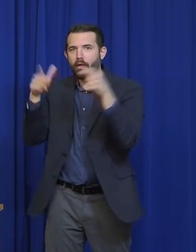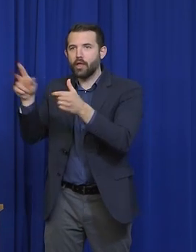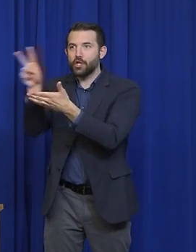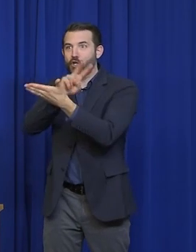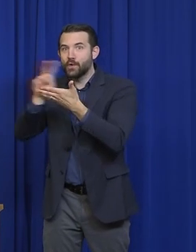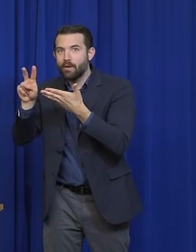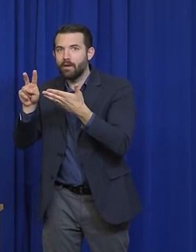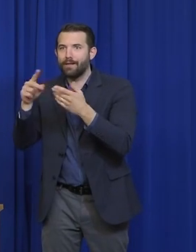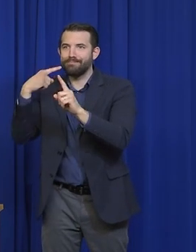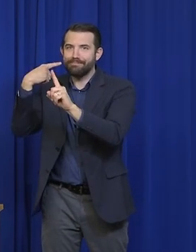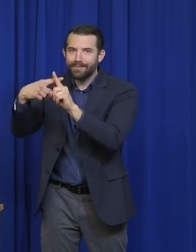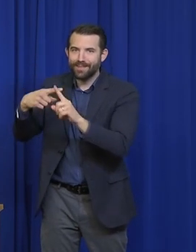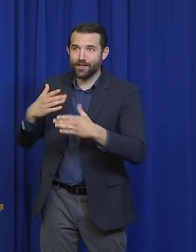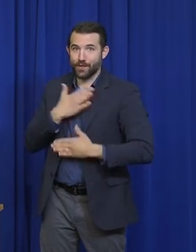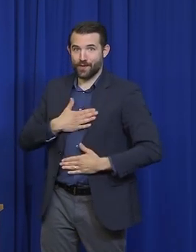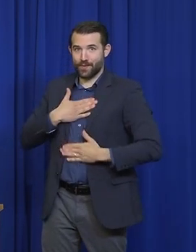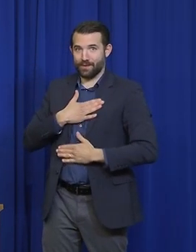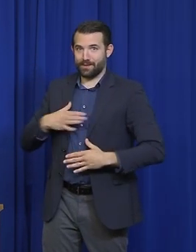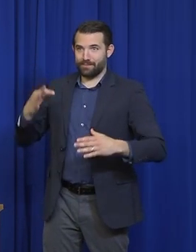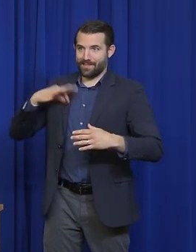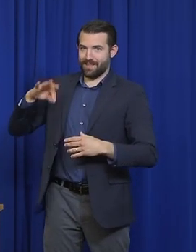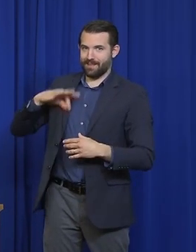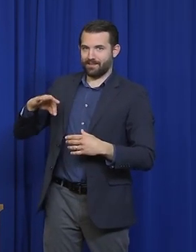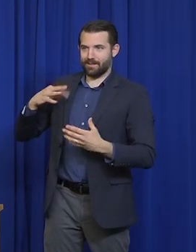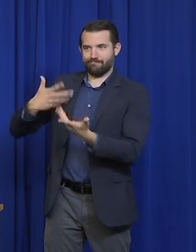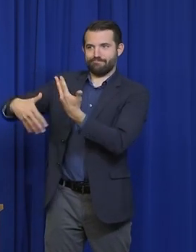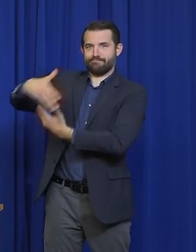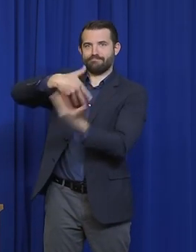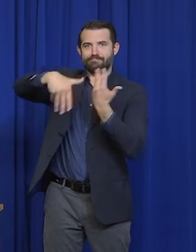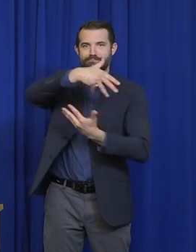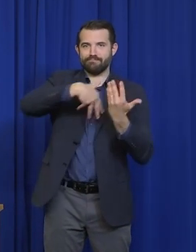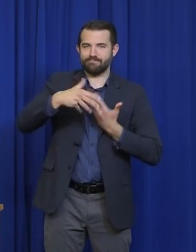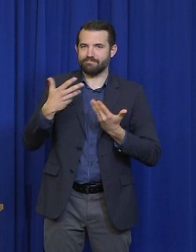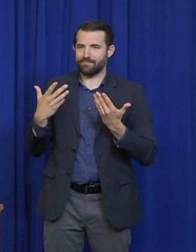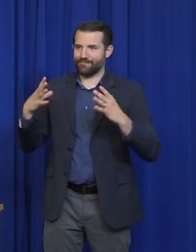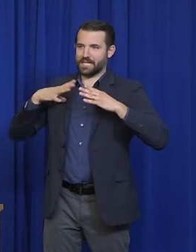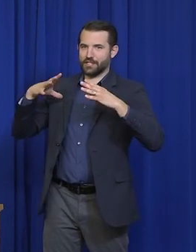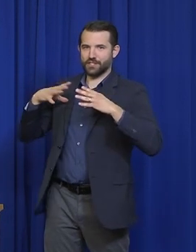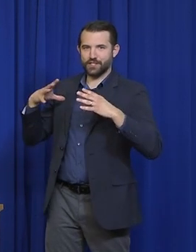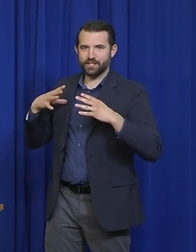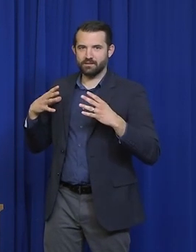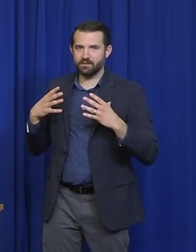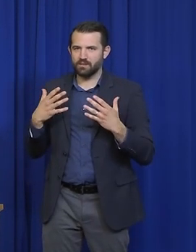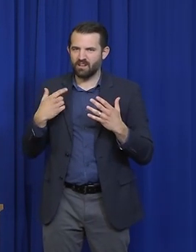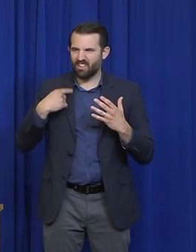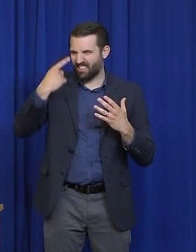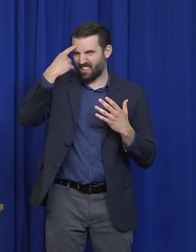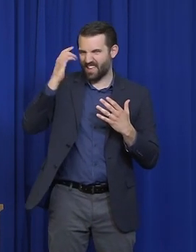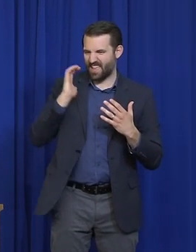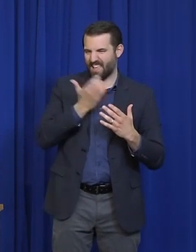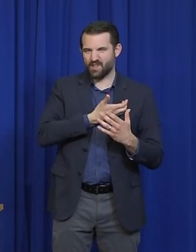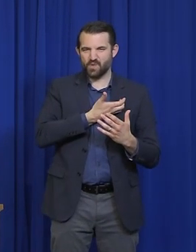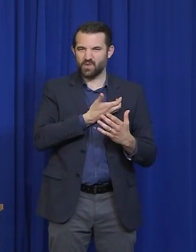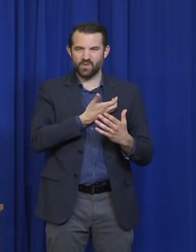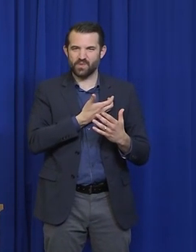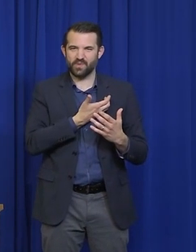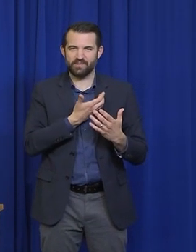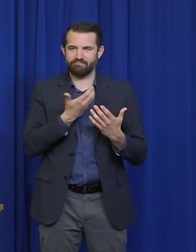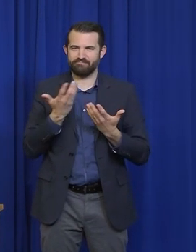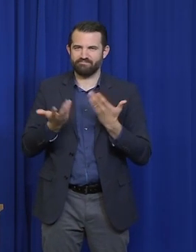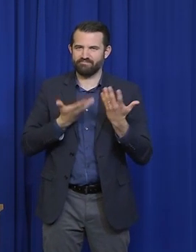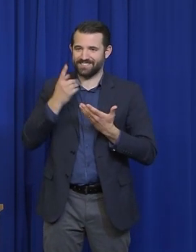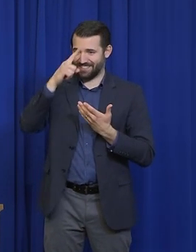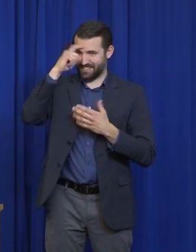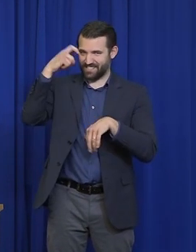vacation abductions so I'm wondering you know I think it's probably pretty likely that we'll have a pretty quick curtailed touristy I'm up here and I'm wondering it but